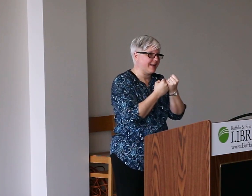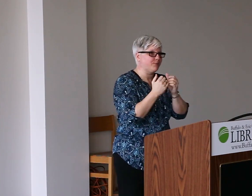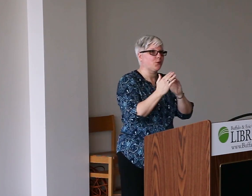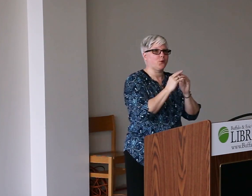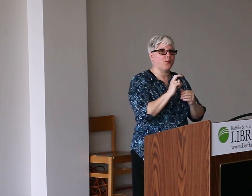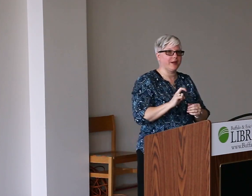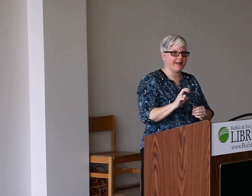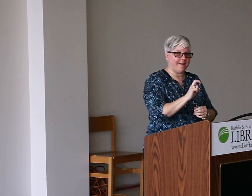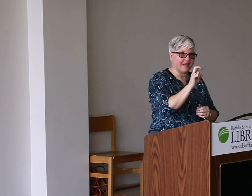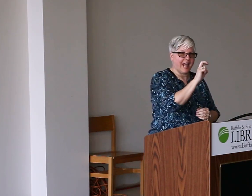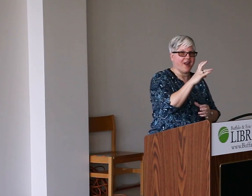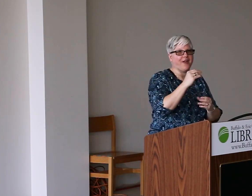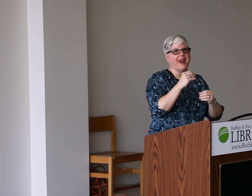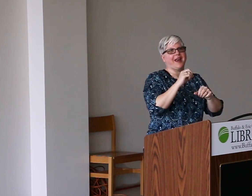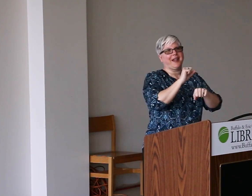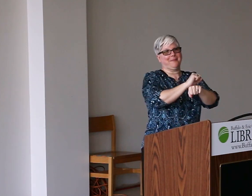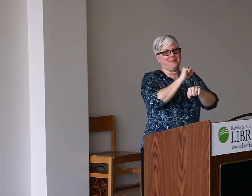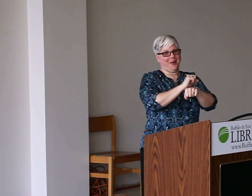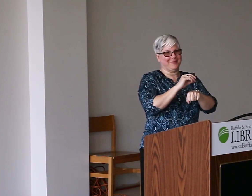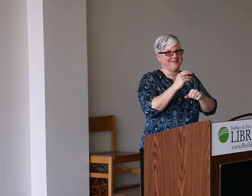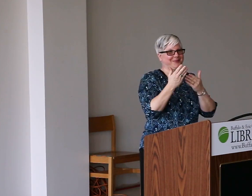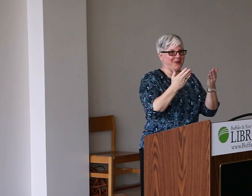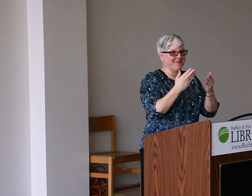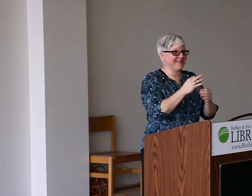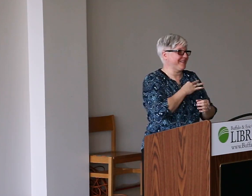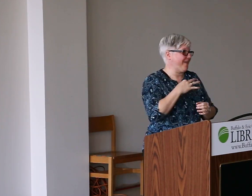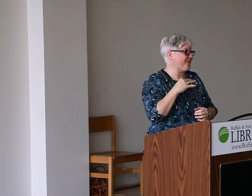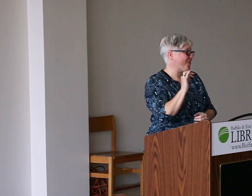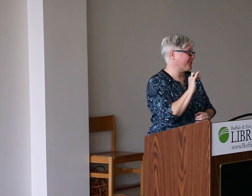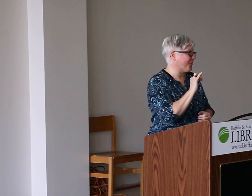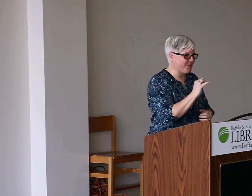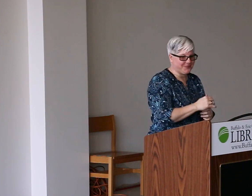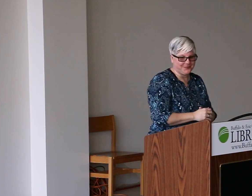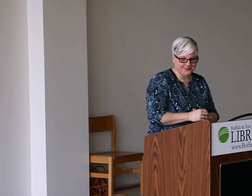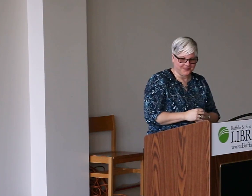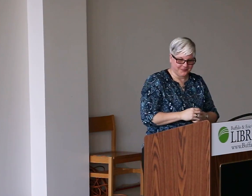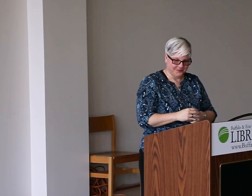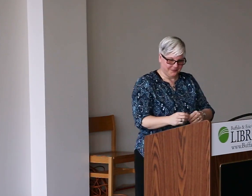as an advocate, community navigator, and employment services staff as well.